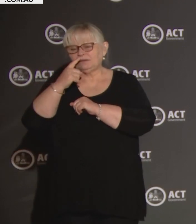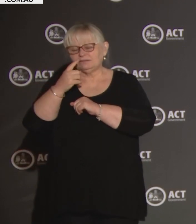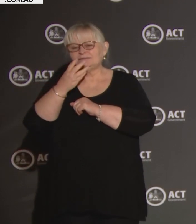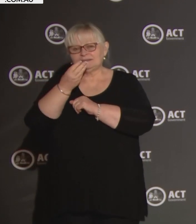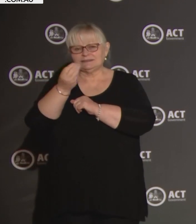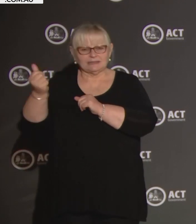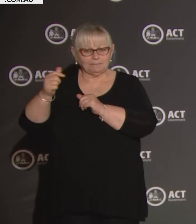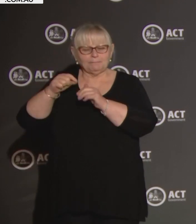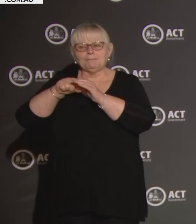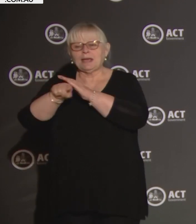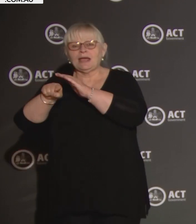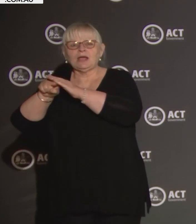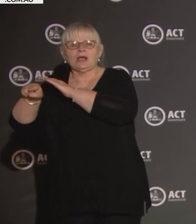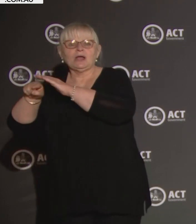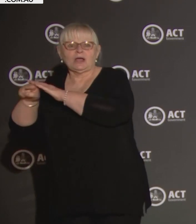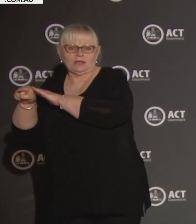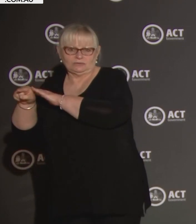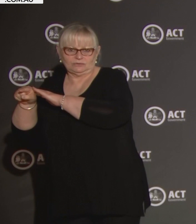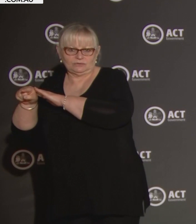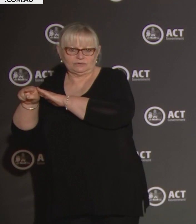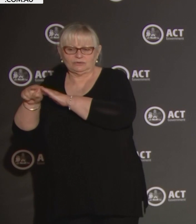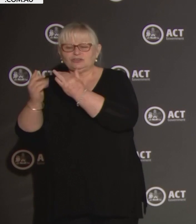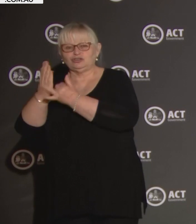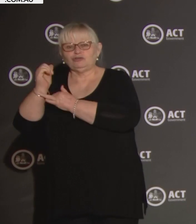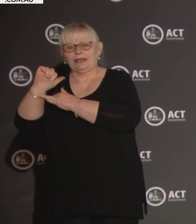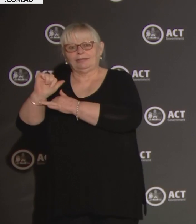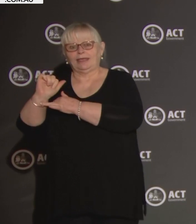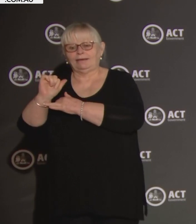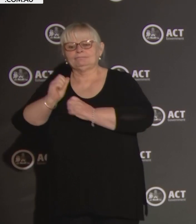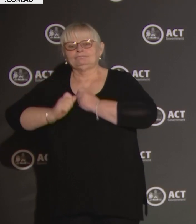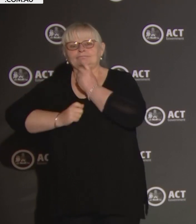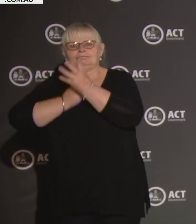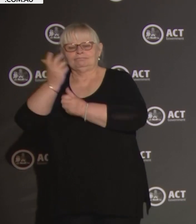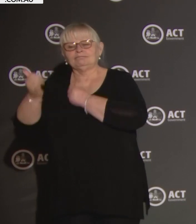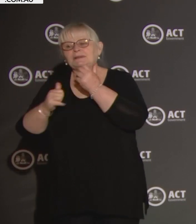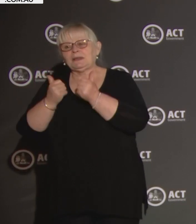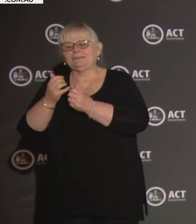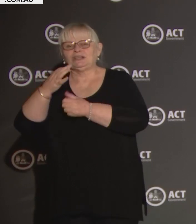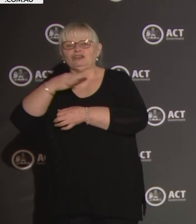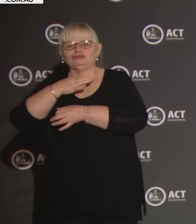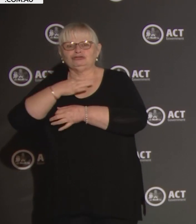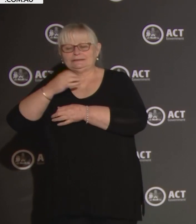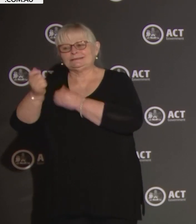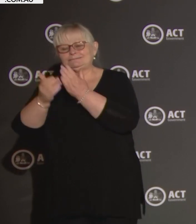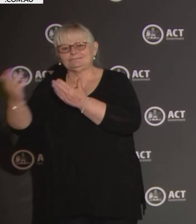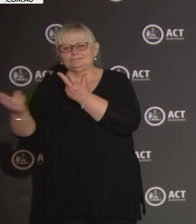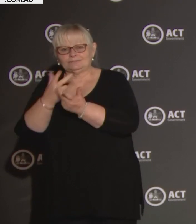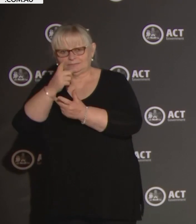in the community for at least part of their infectious period and may present a risk of transmission to others.